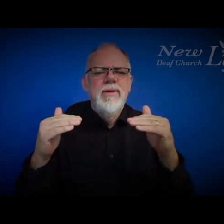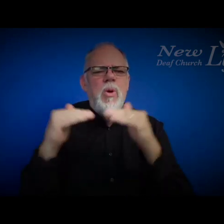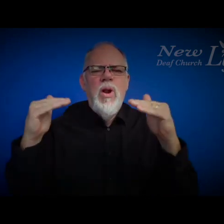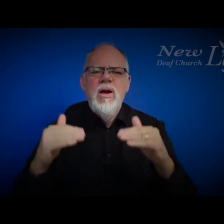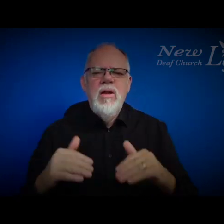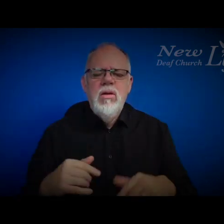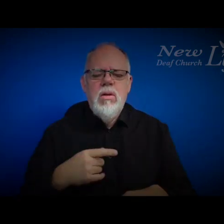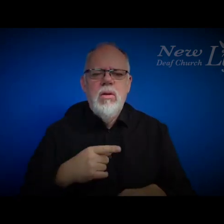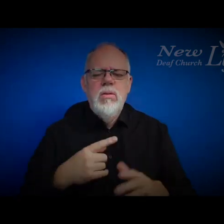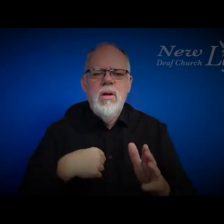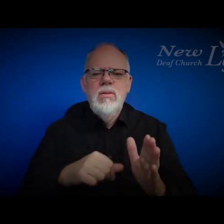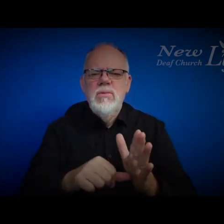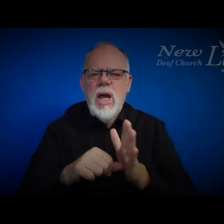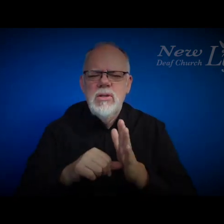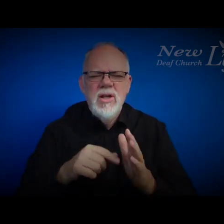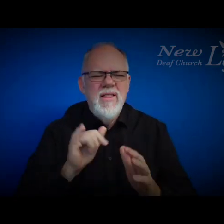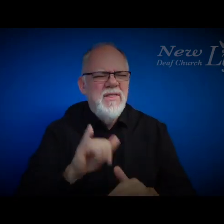He said, no, I want to be involved. I want to be involved.